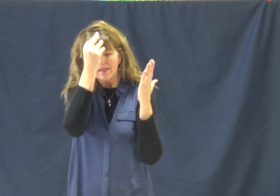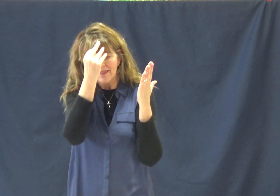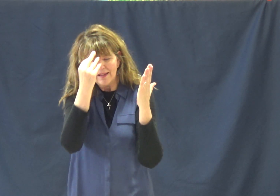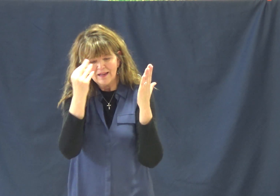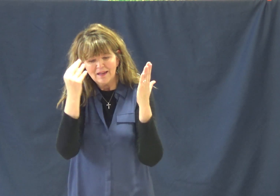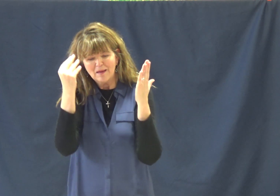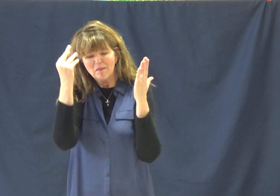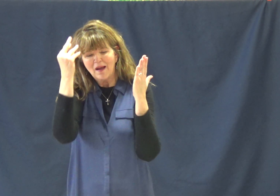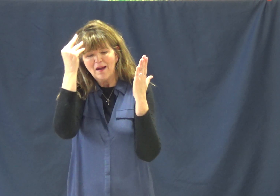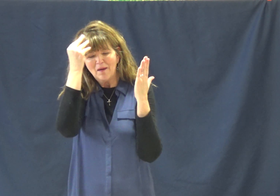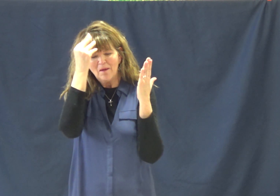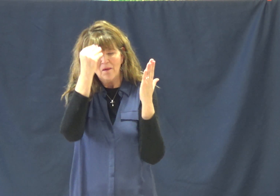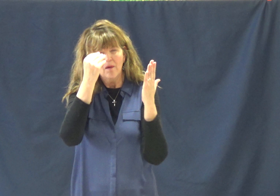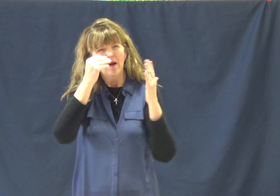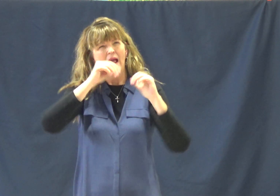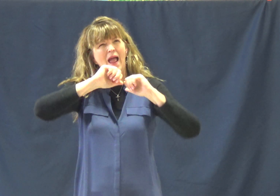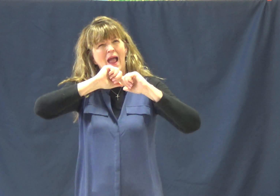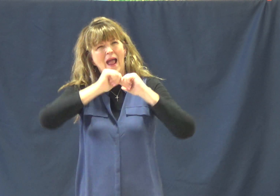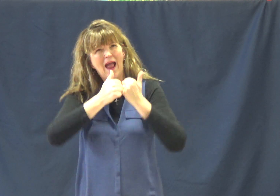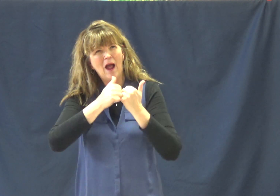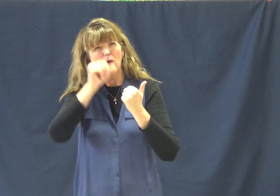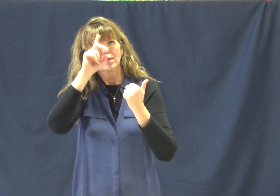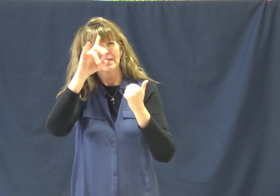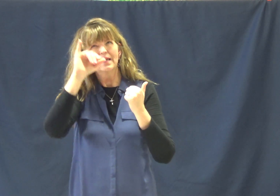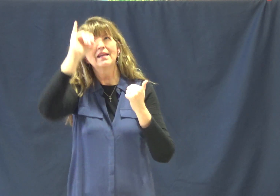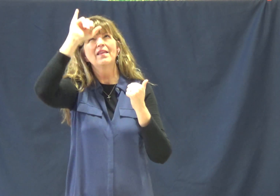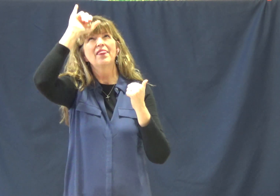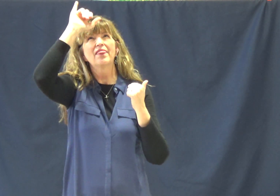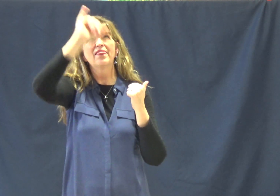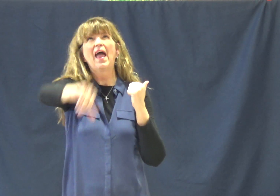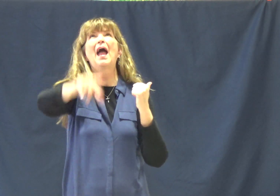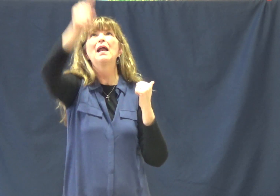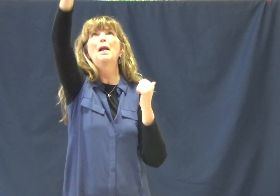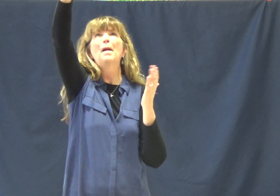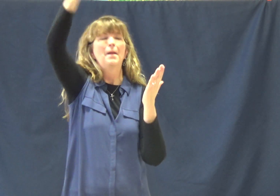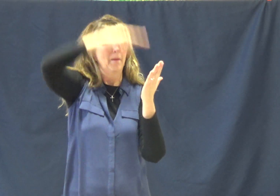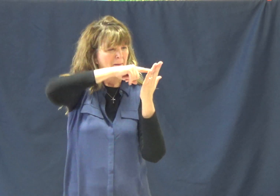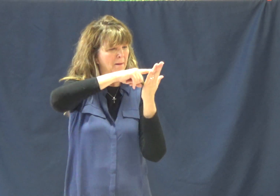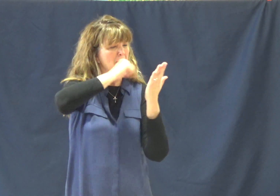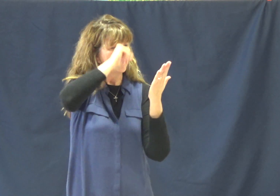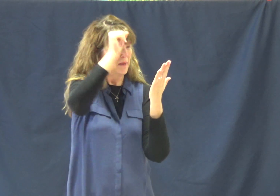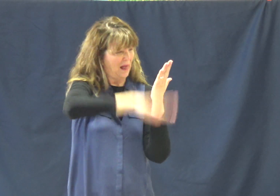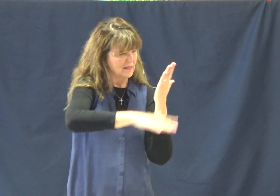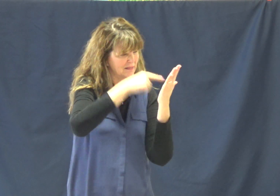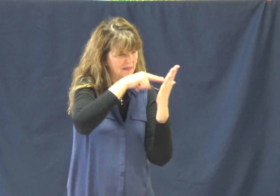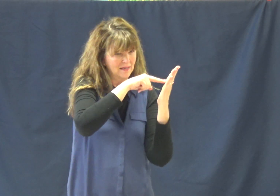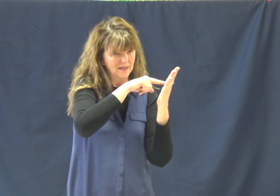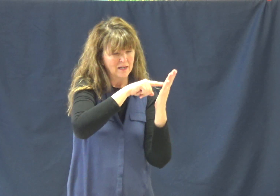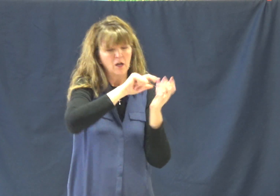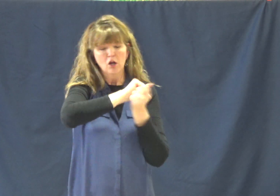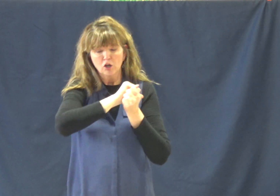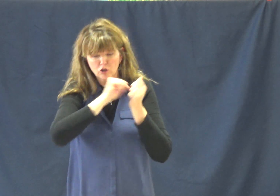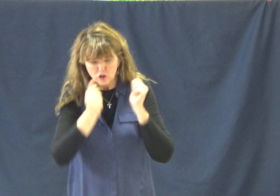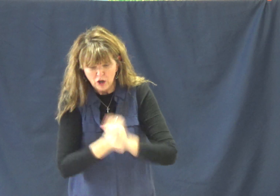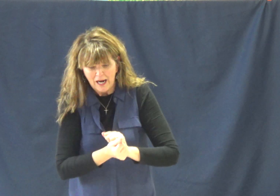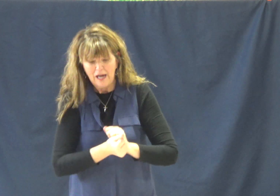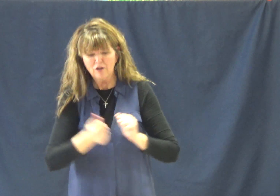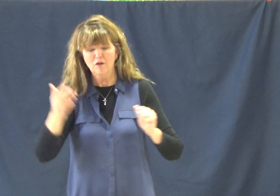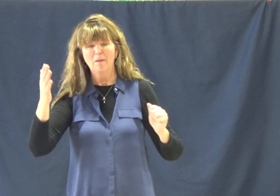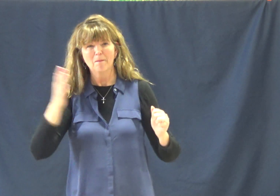it and kind of think about it, meditate on it. How those things, these blessings, have